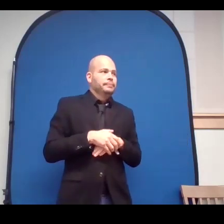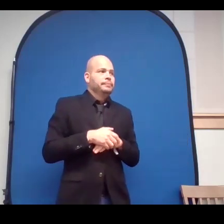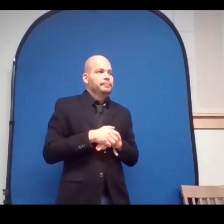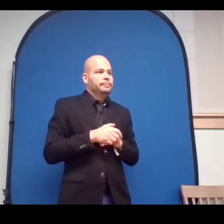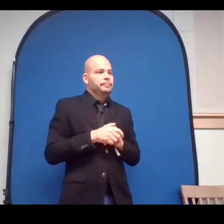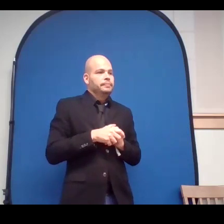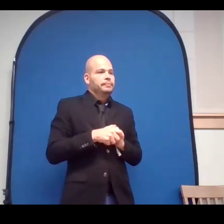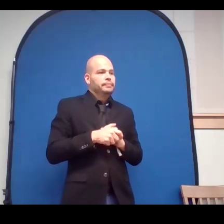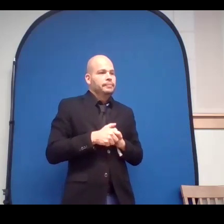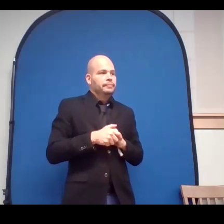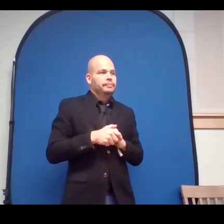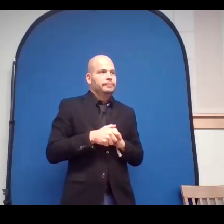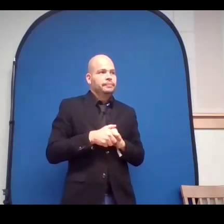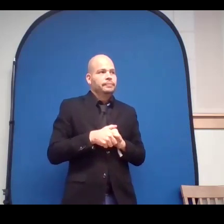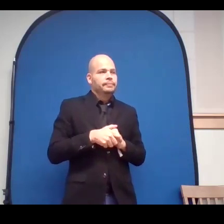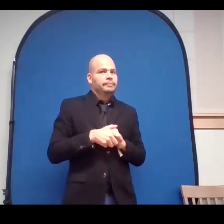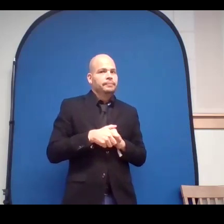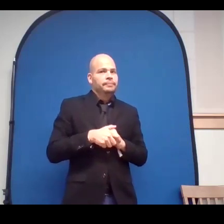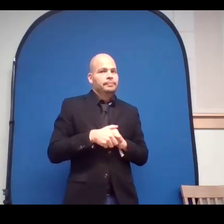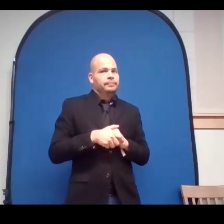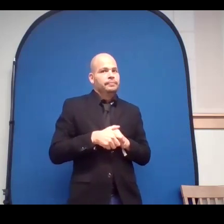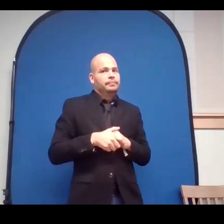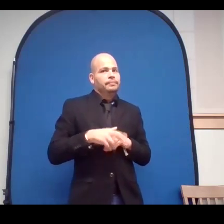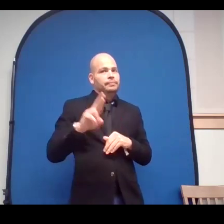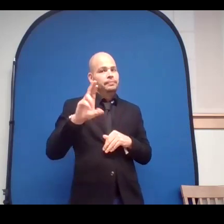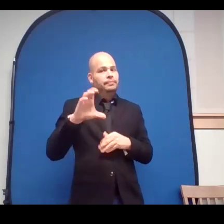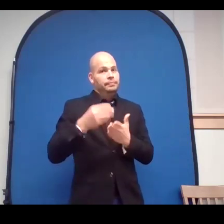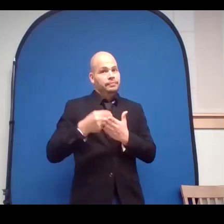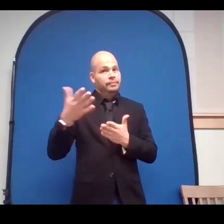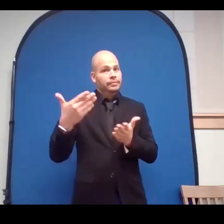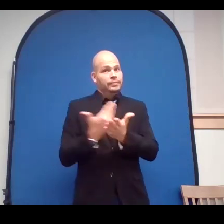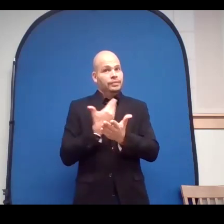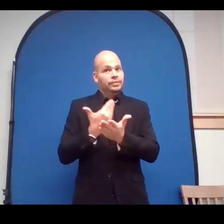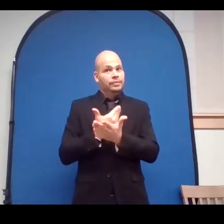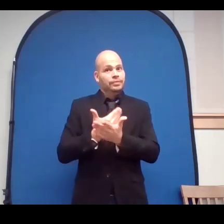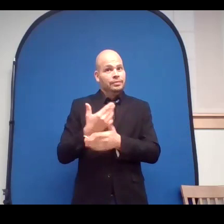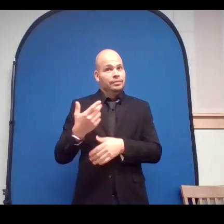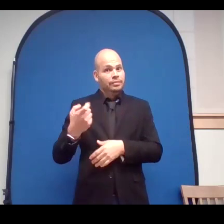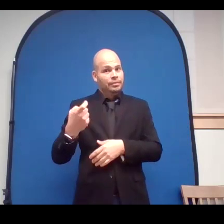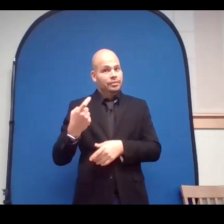And Robert Card could always get new guns, even if he